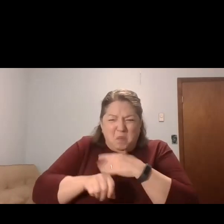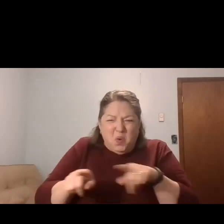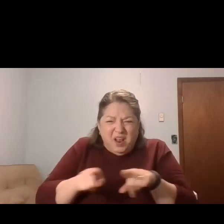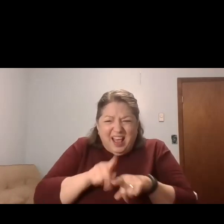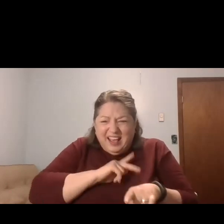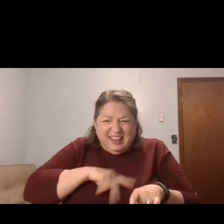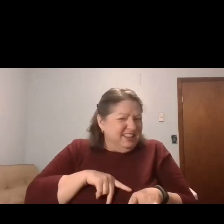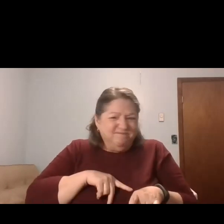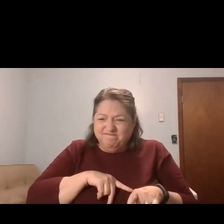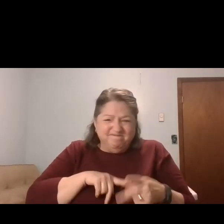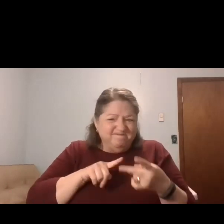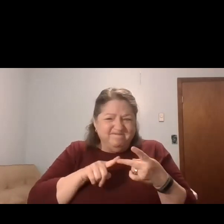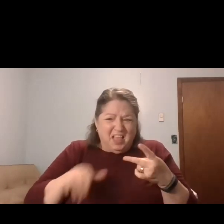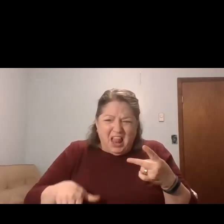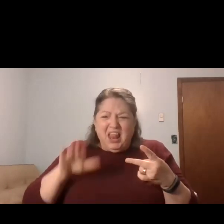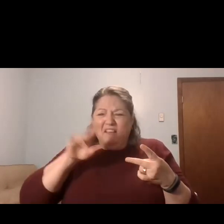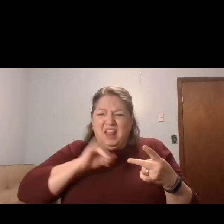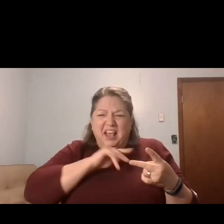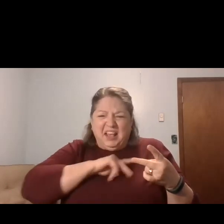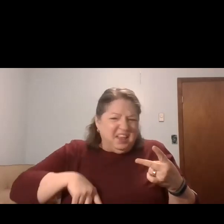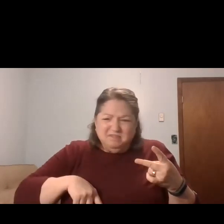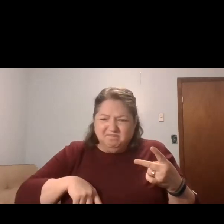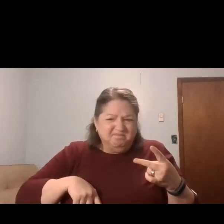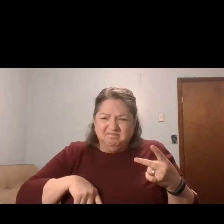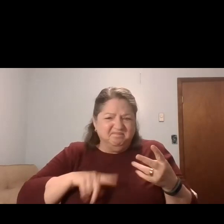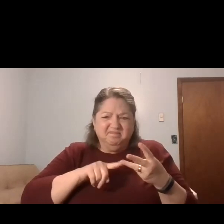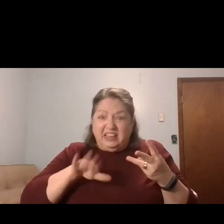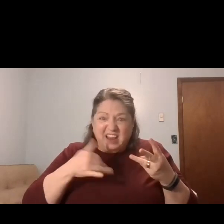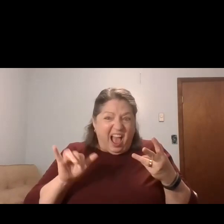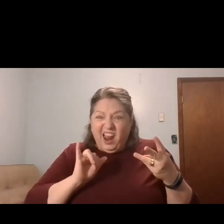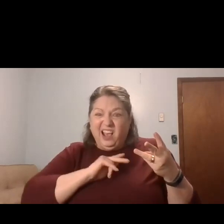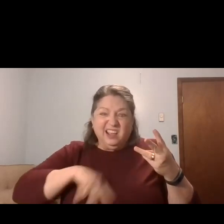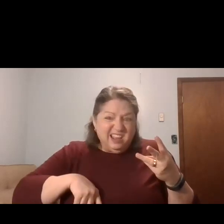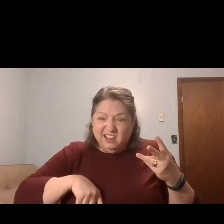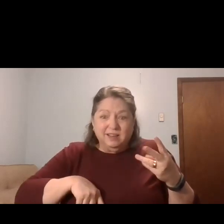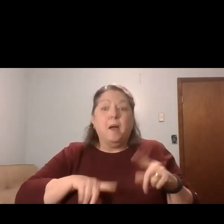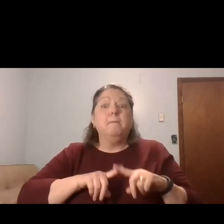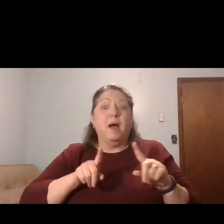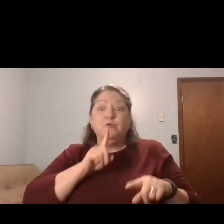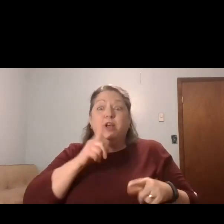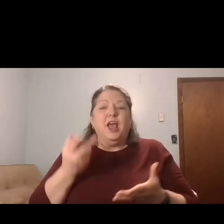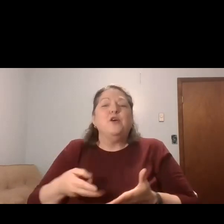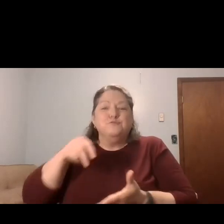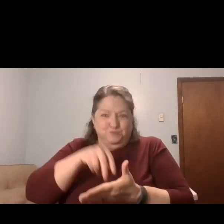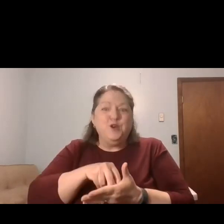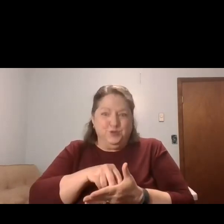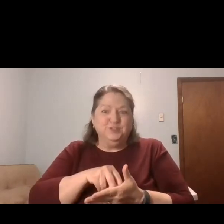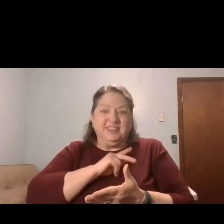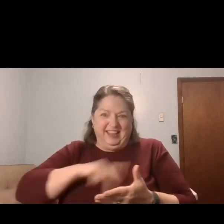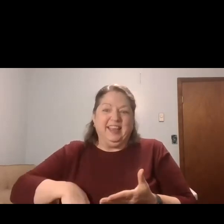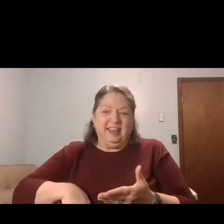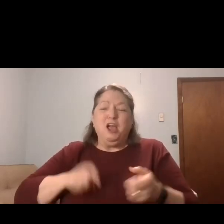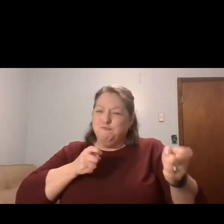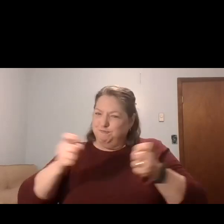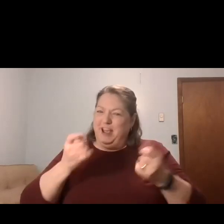live like a king, and the one who did not die like a king, rose as king, reigns as king, and I